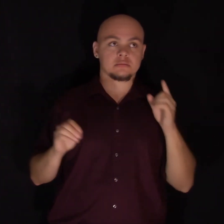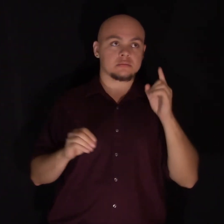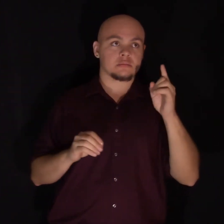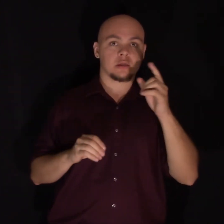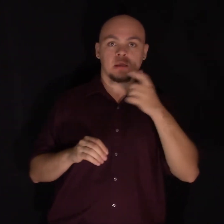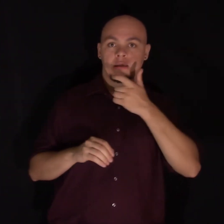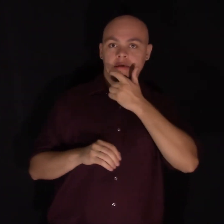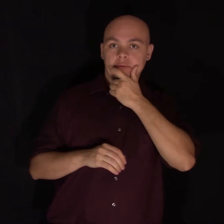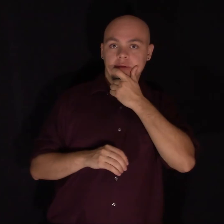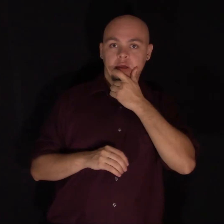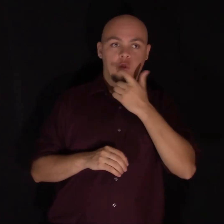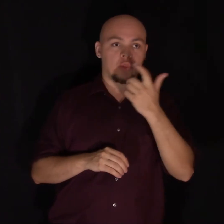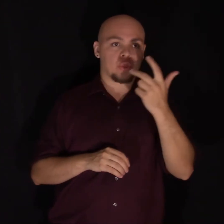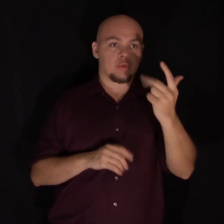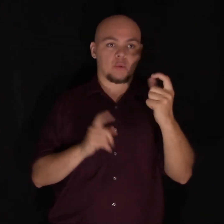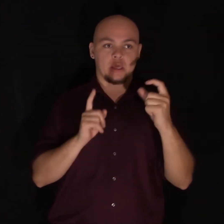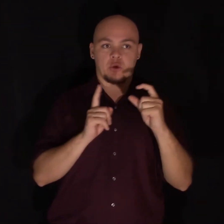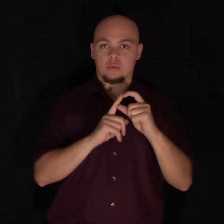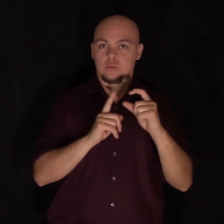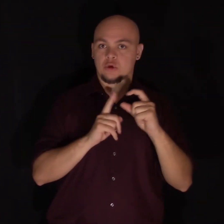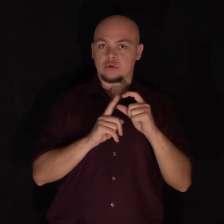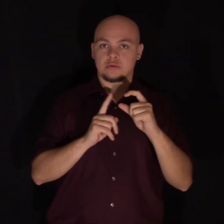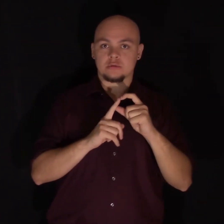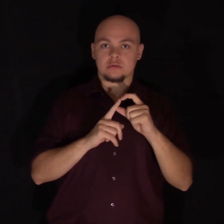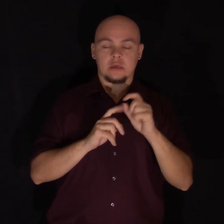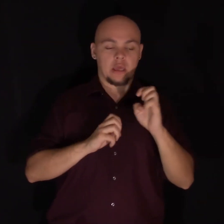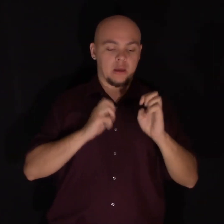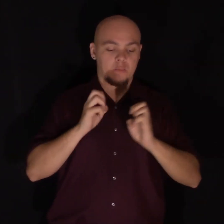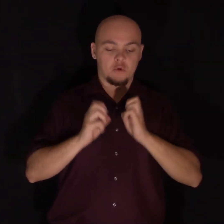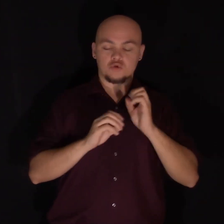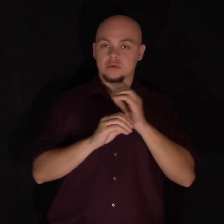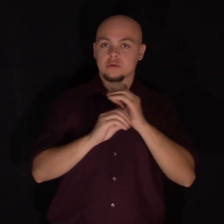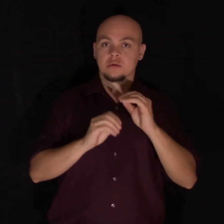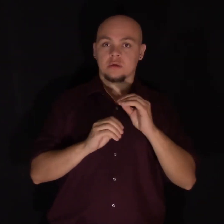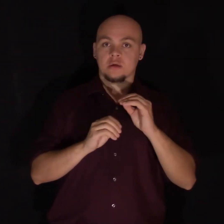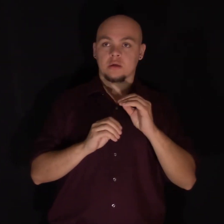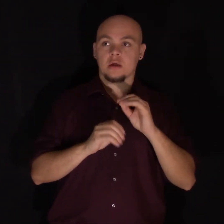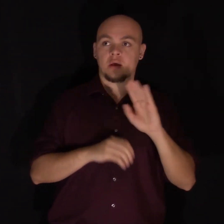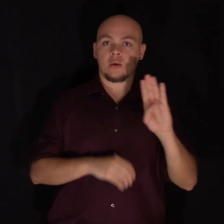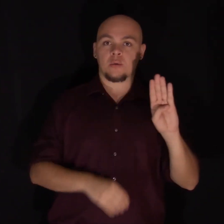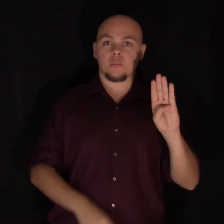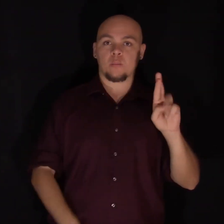as unemotional 3 words as I've ever heard. He says, brace for impact.